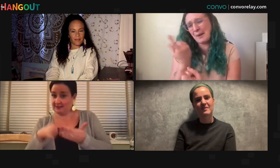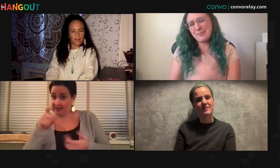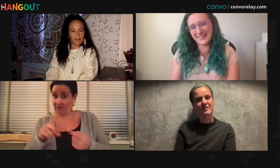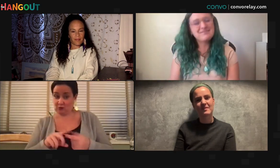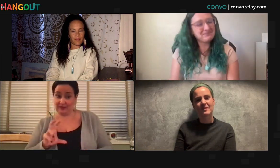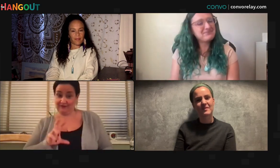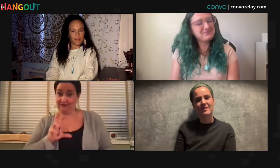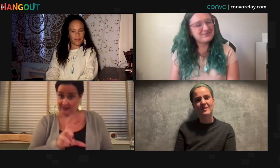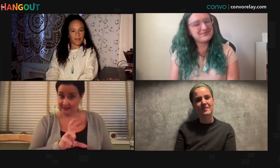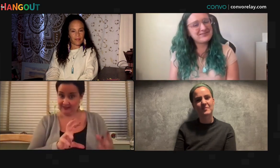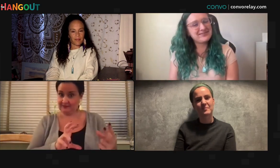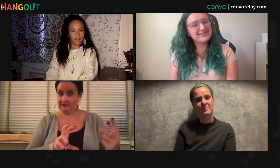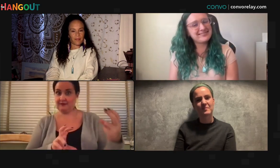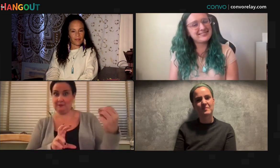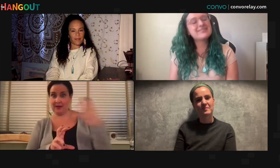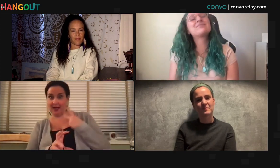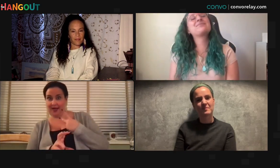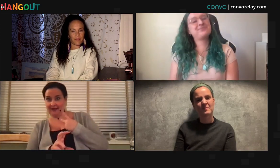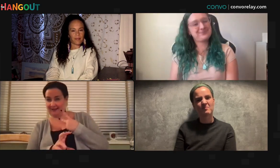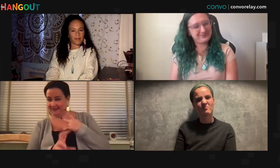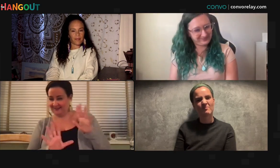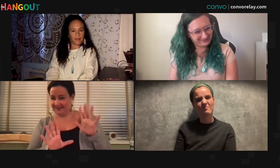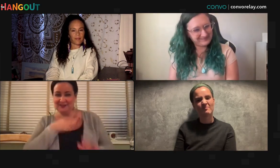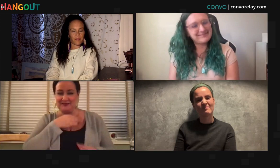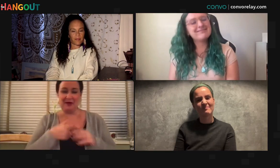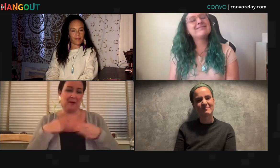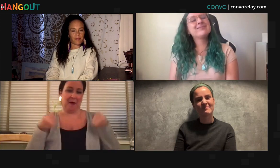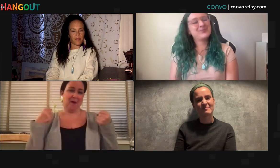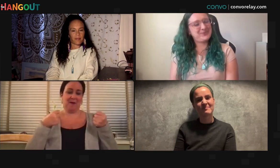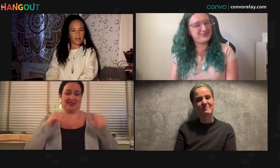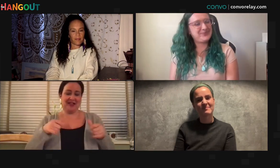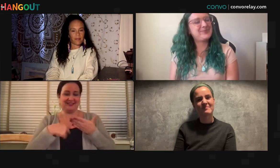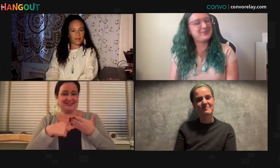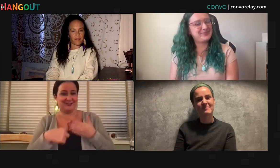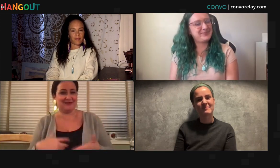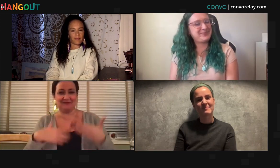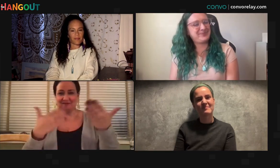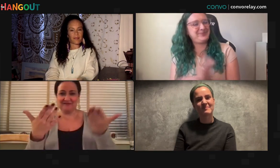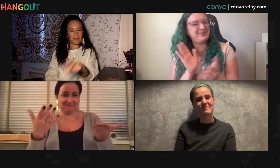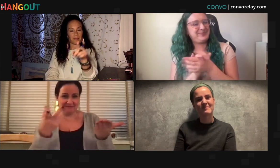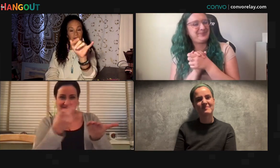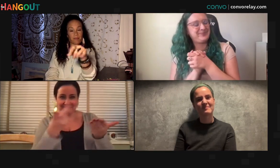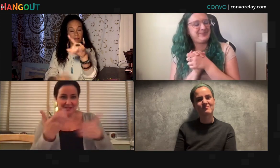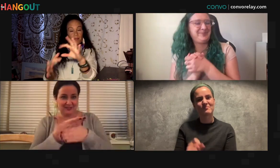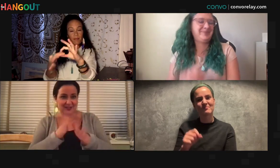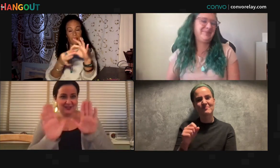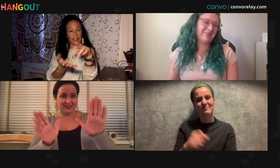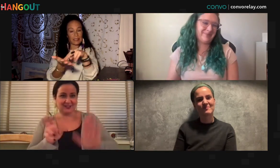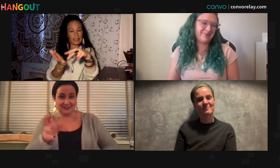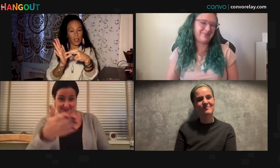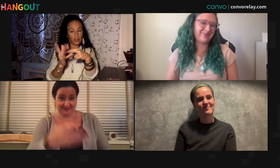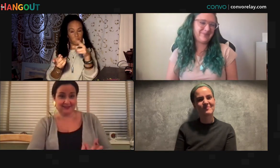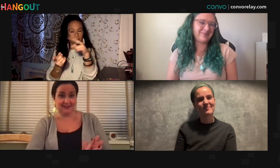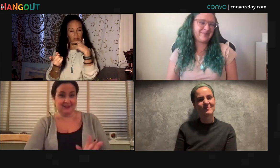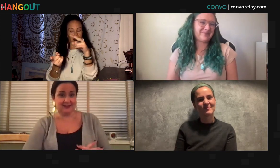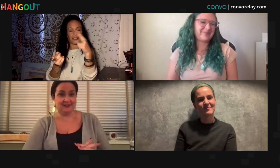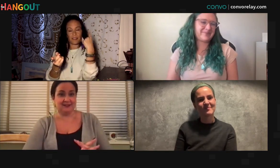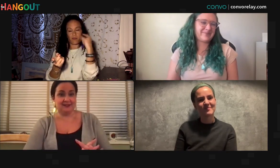it. Hmm. And you have to put in a lot to get a lot out of it. So yeah, we'll continue the discussion. Does anyone else want to share their